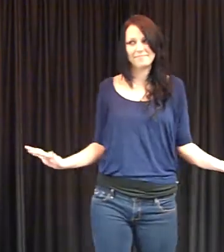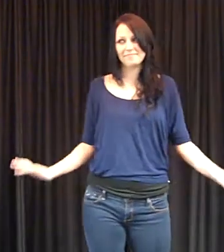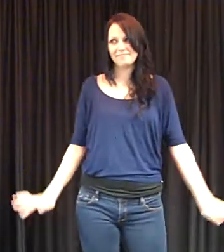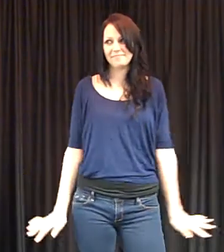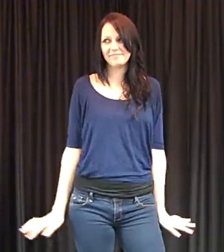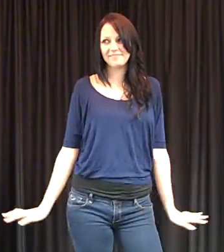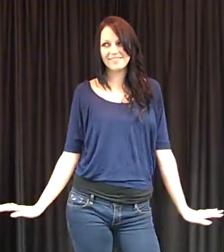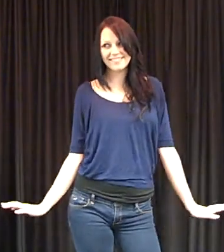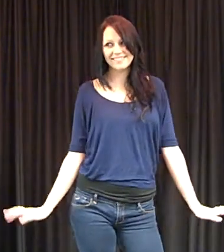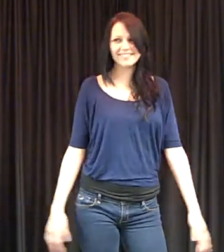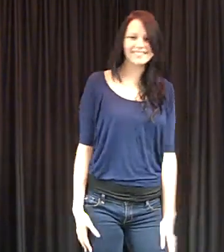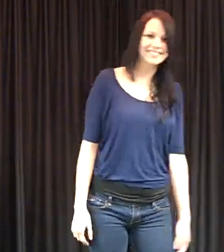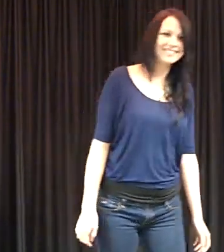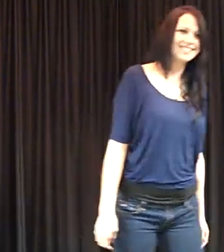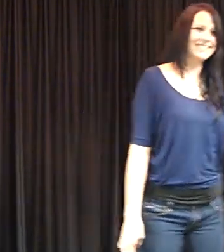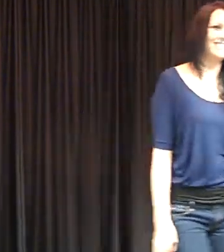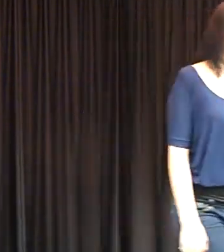Thank you.